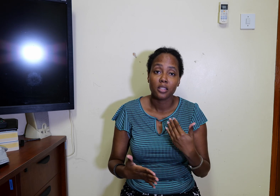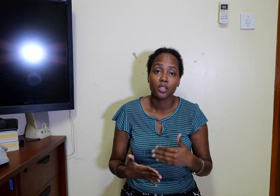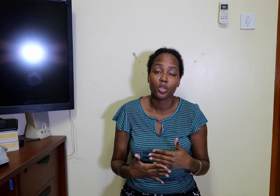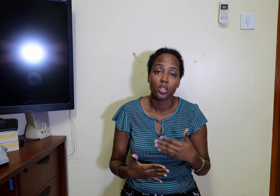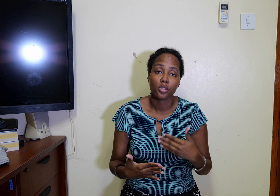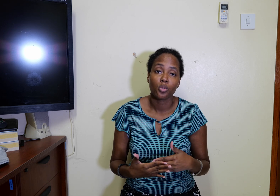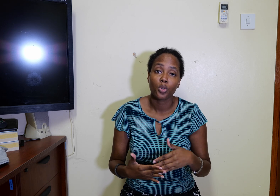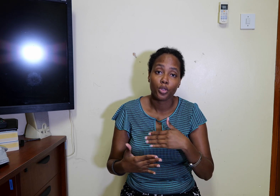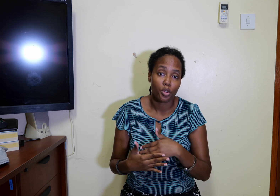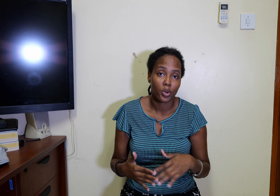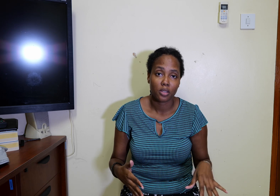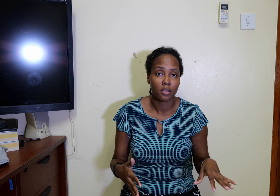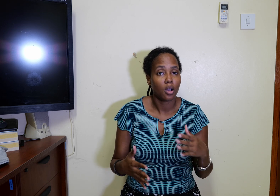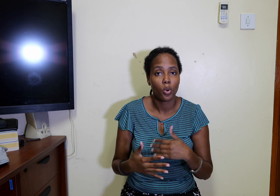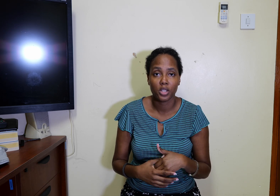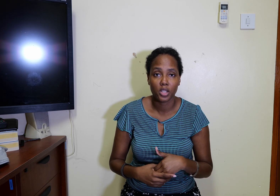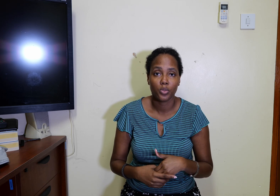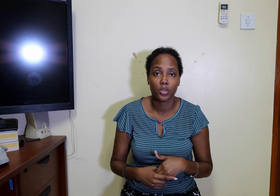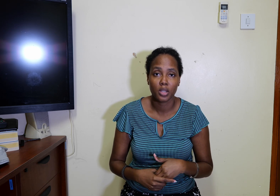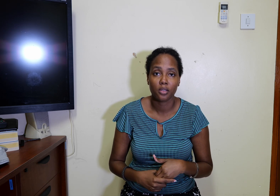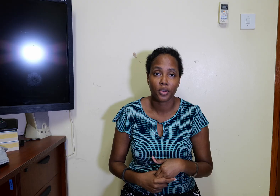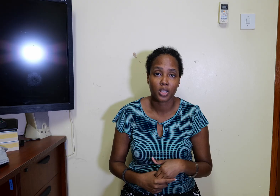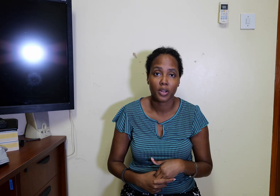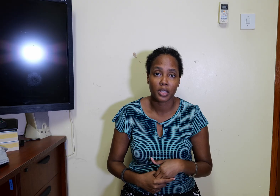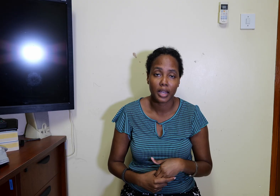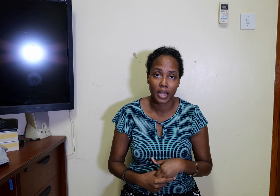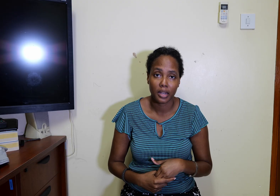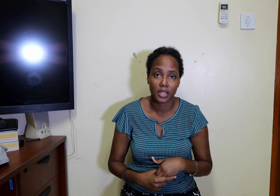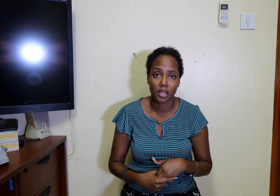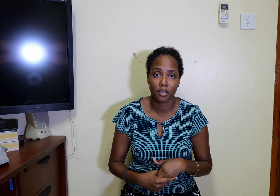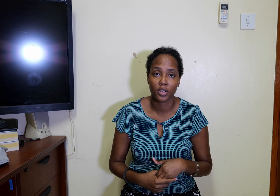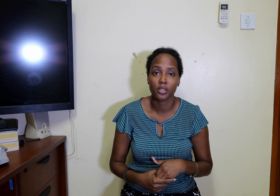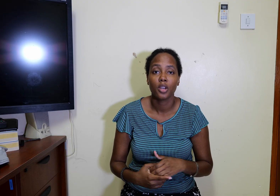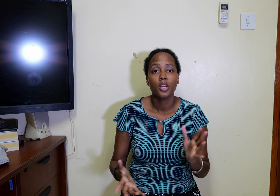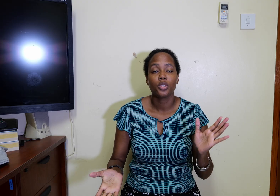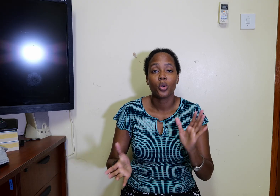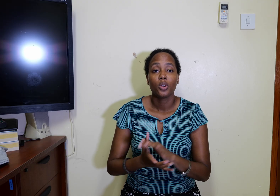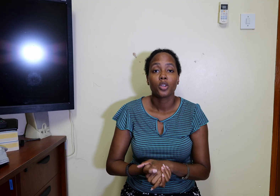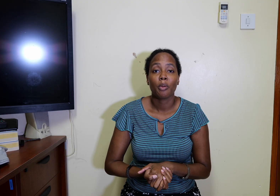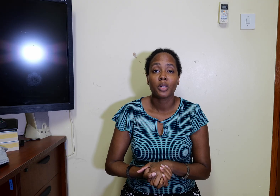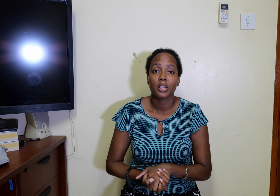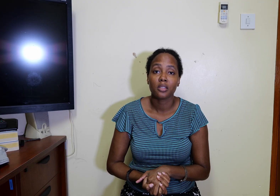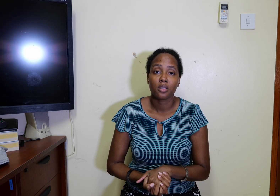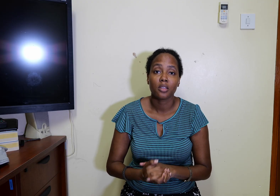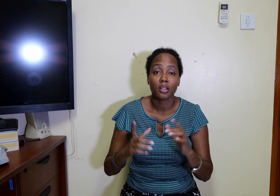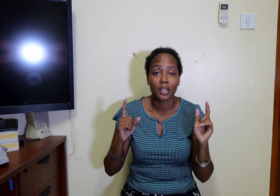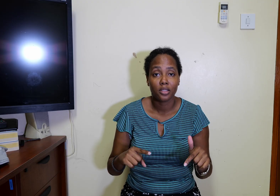hasten to his throne" throughout the rest of the song once she sings the first verse again as a second verse. So remember to listen to the song. The link to the